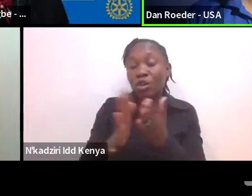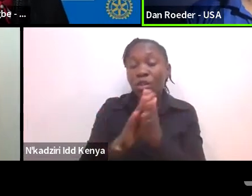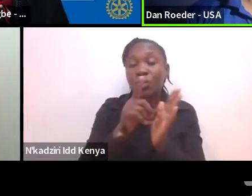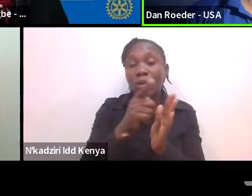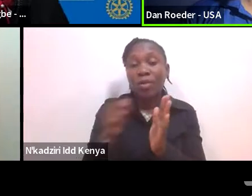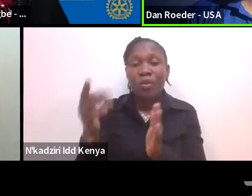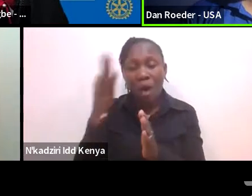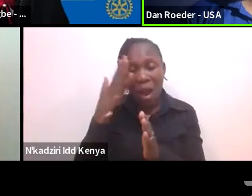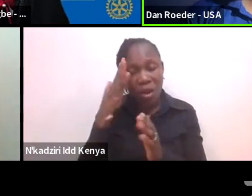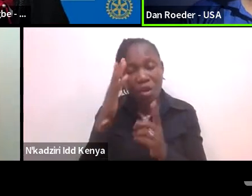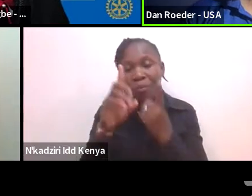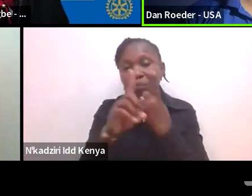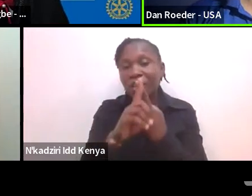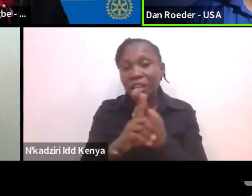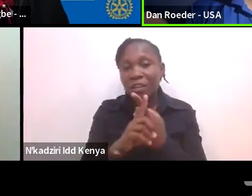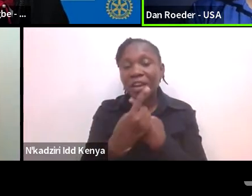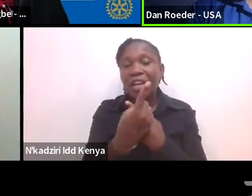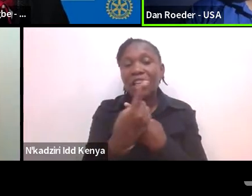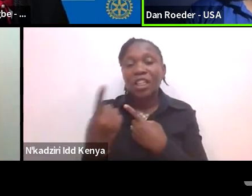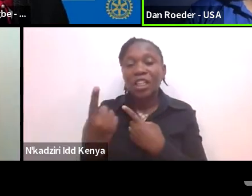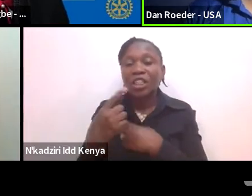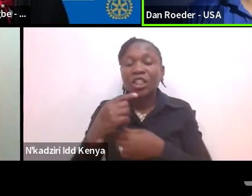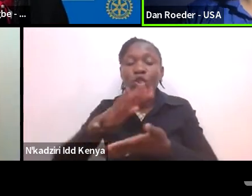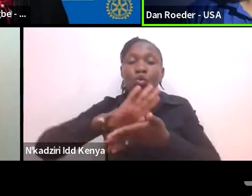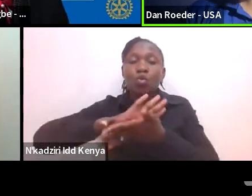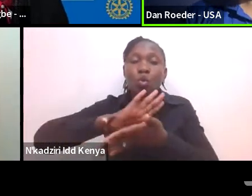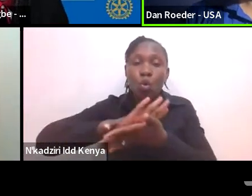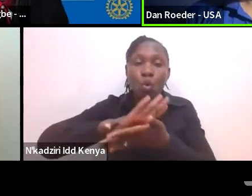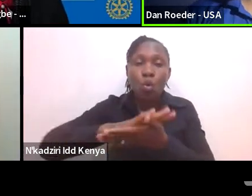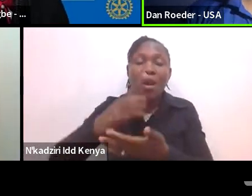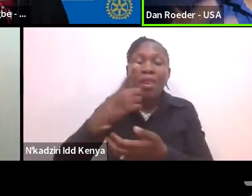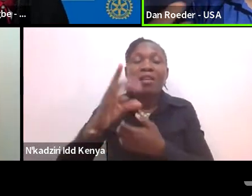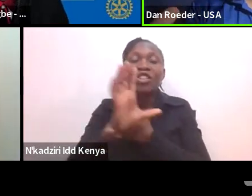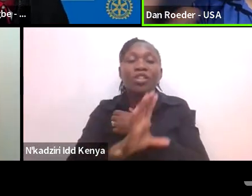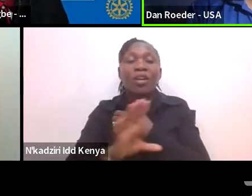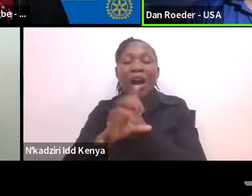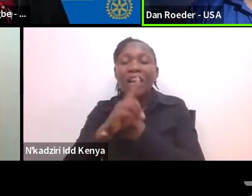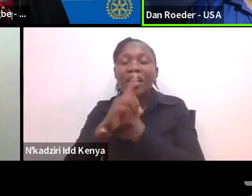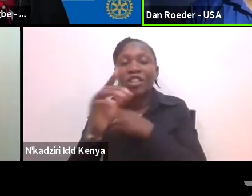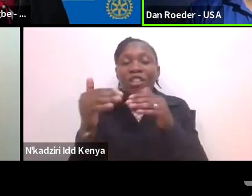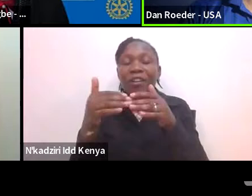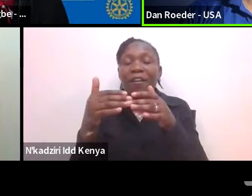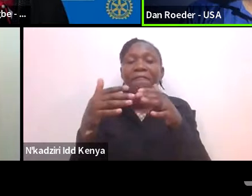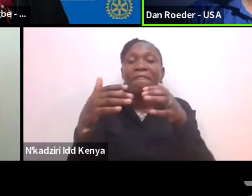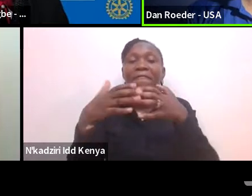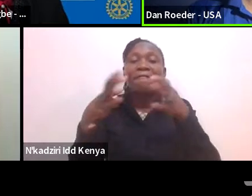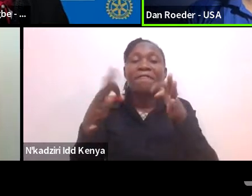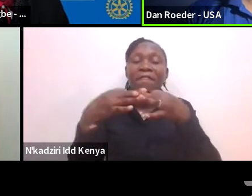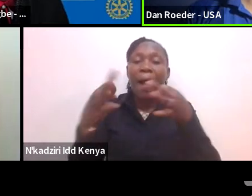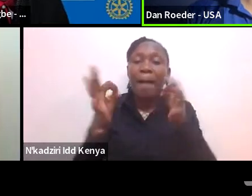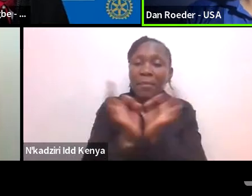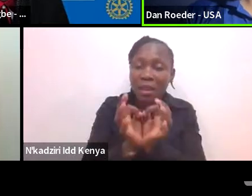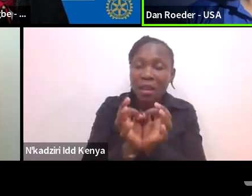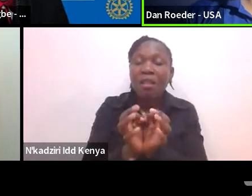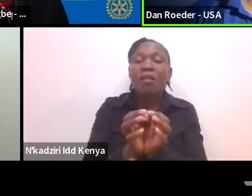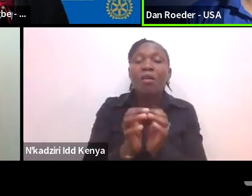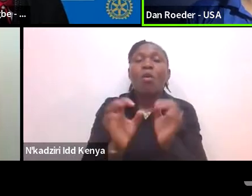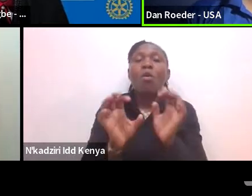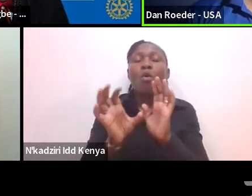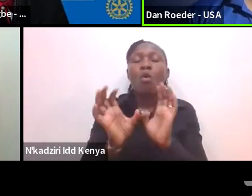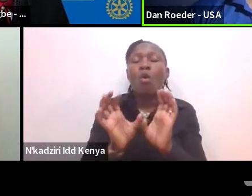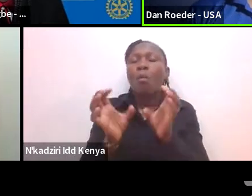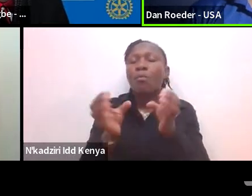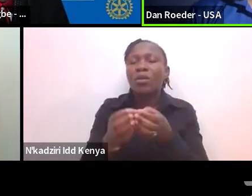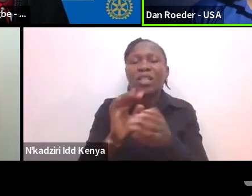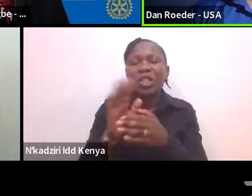everyone, every school district, every country, every family, every community. The resources are going to look different. So you